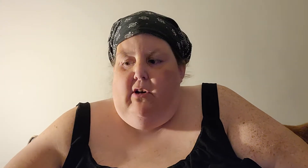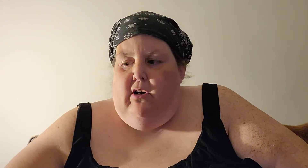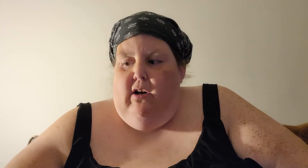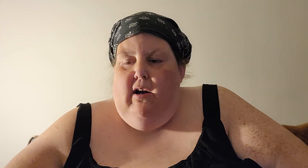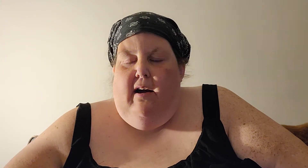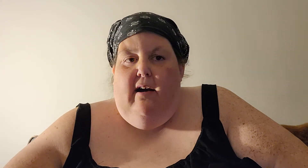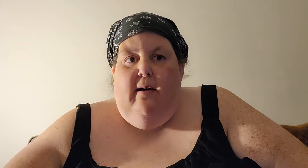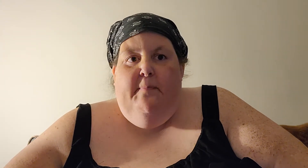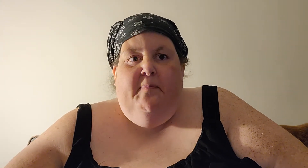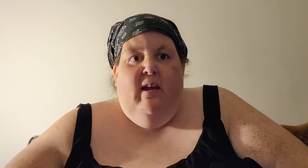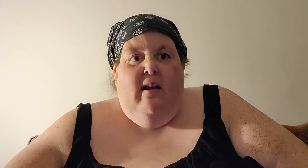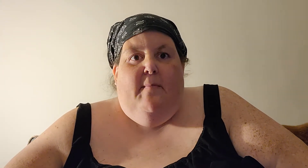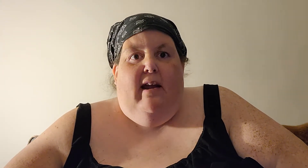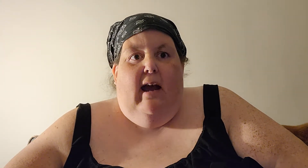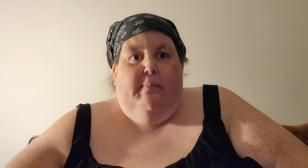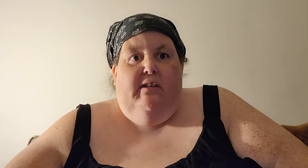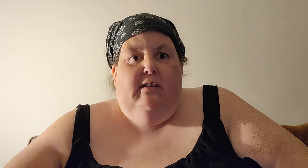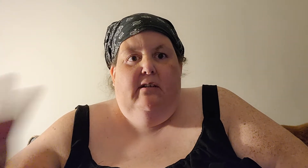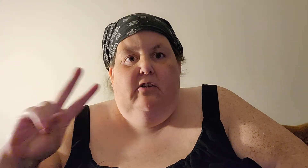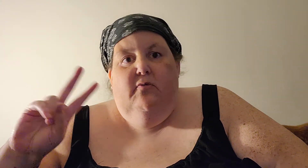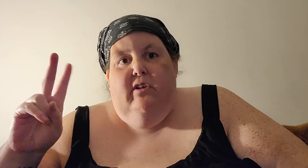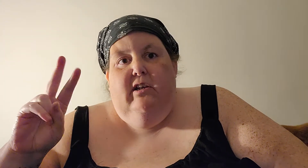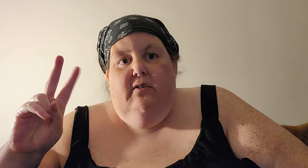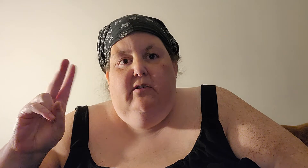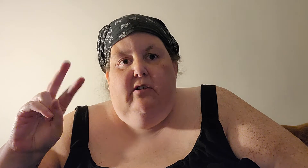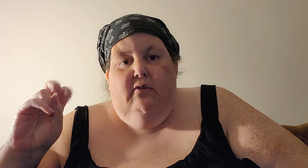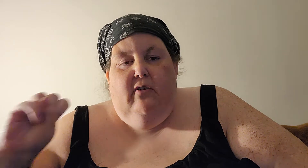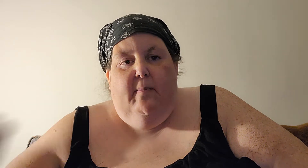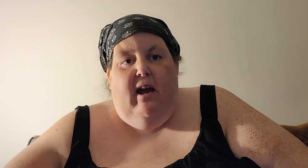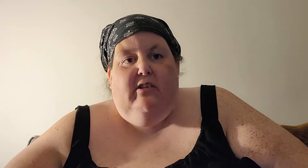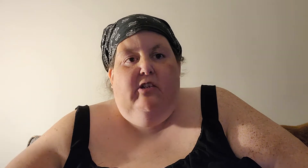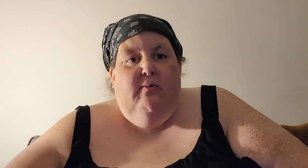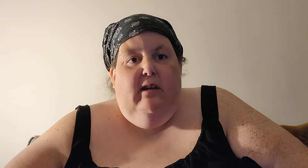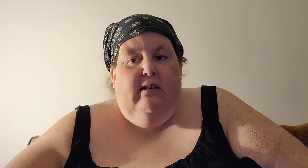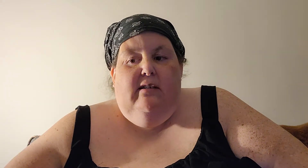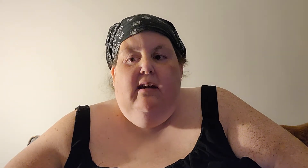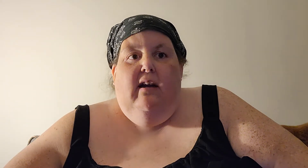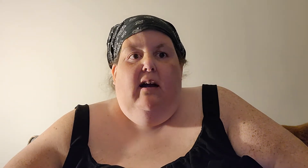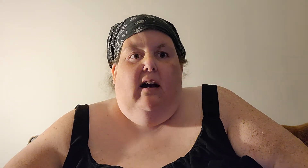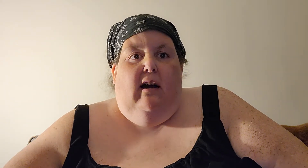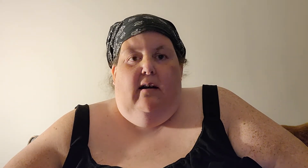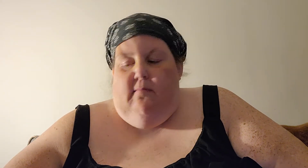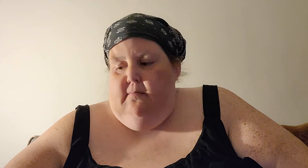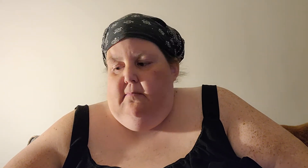for my absence in 2 videos for the past 2 weeks. Um,